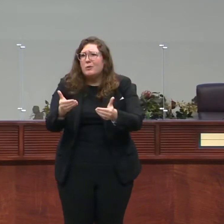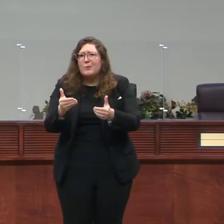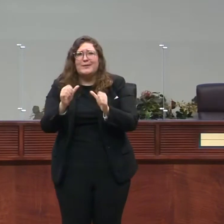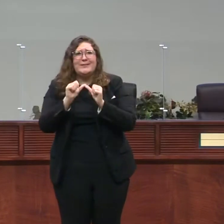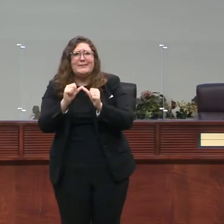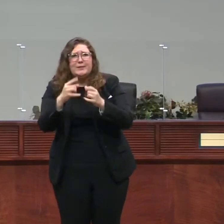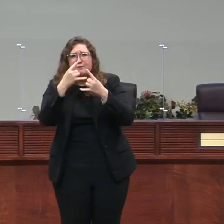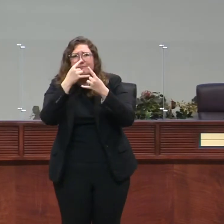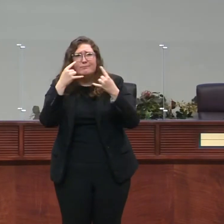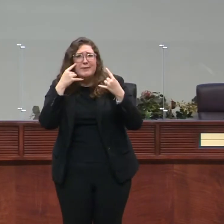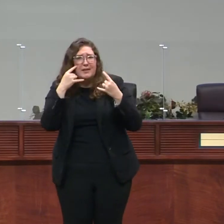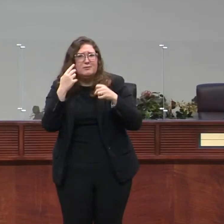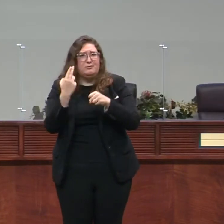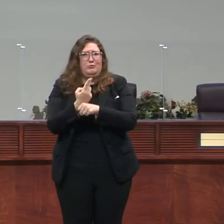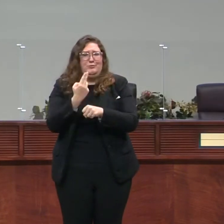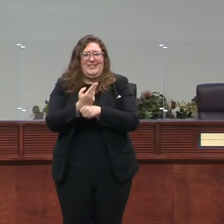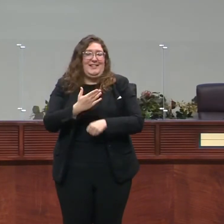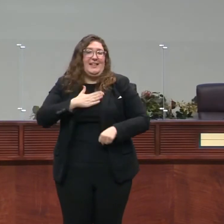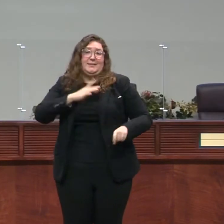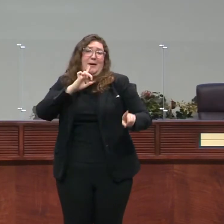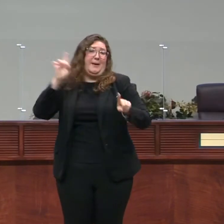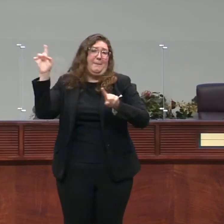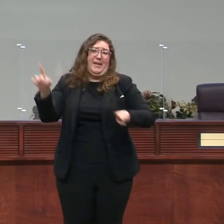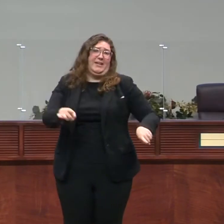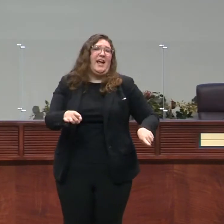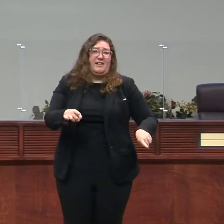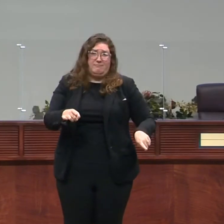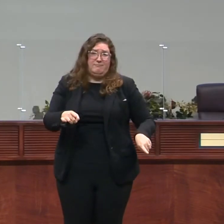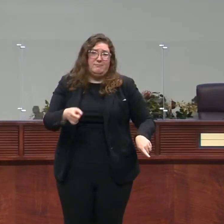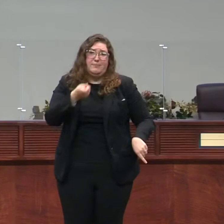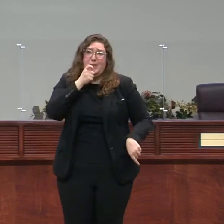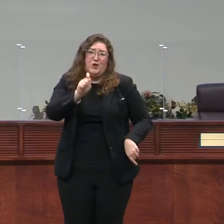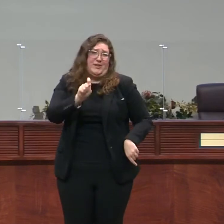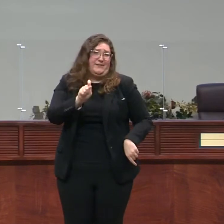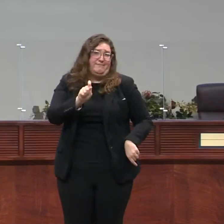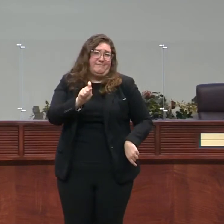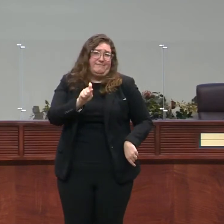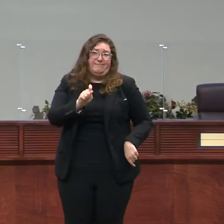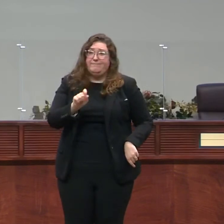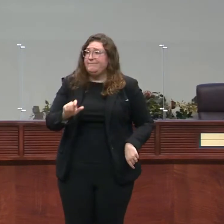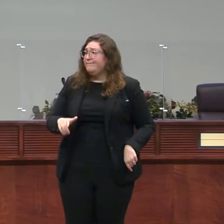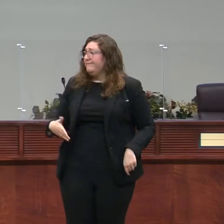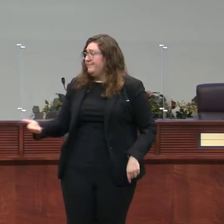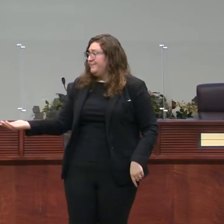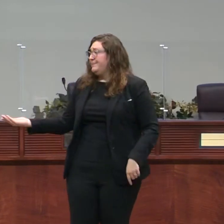coverings as a result of a mandate. So this is the position I've taken. Dr. Pino?